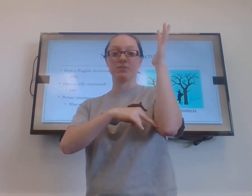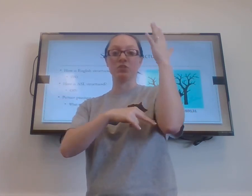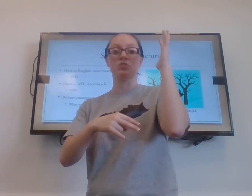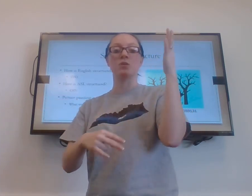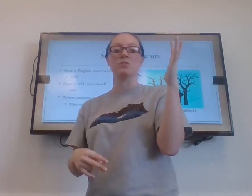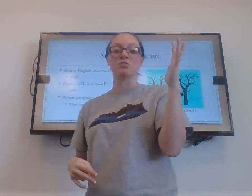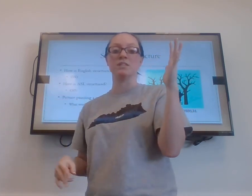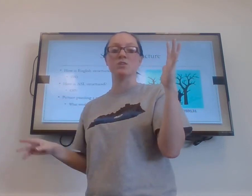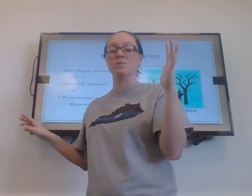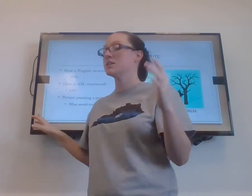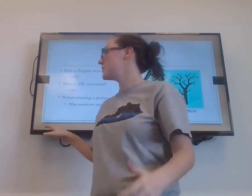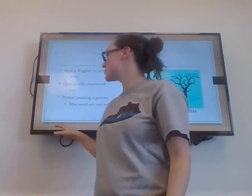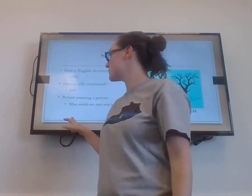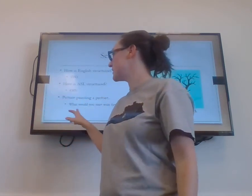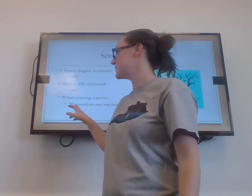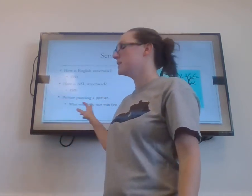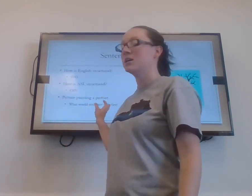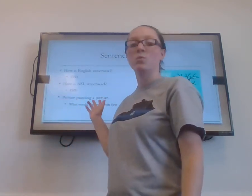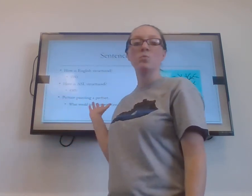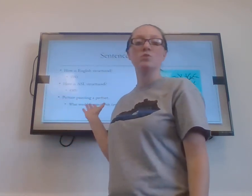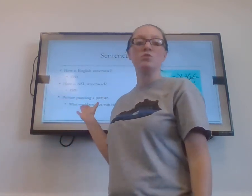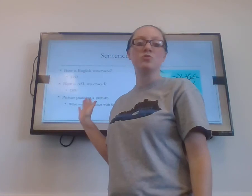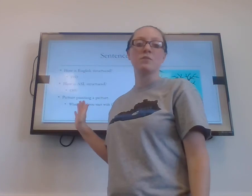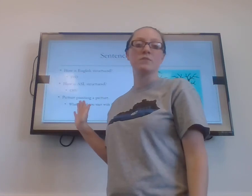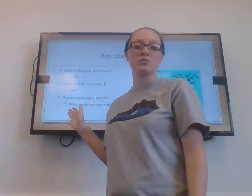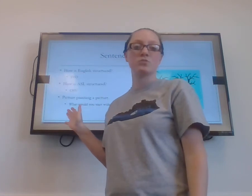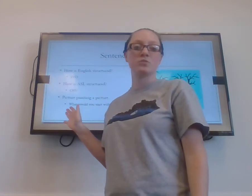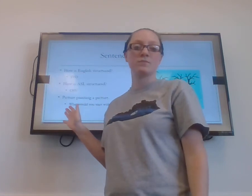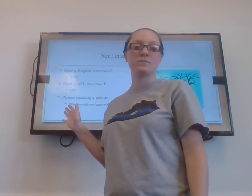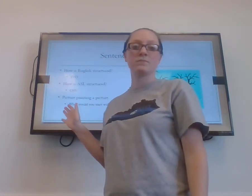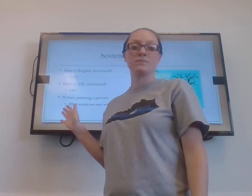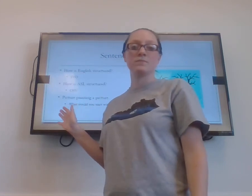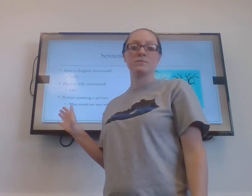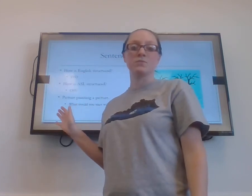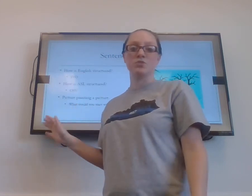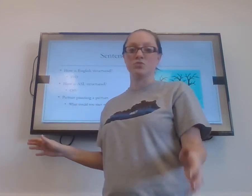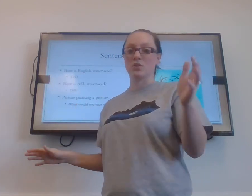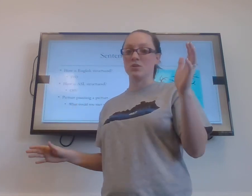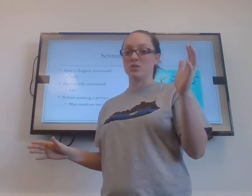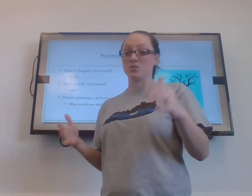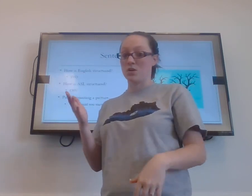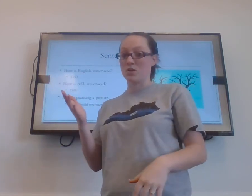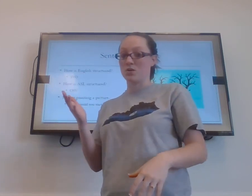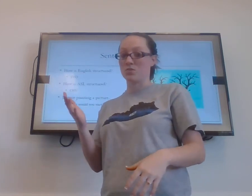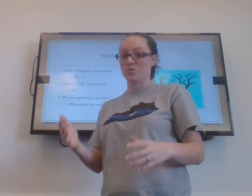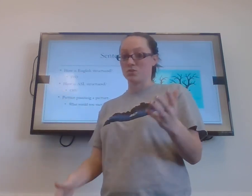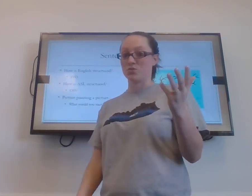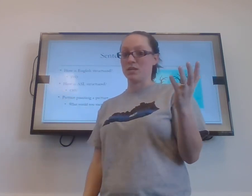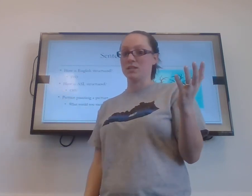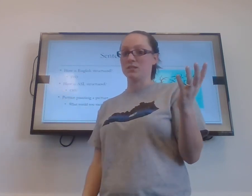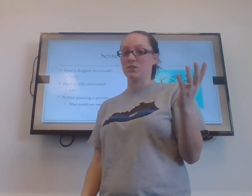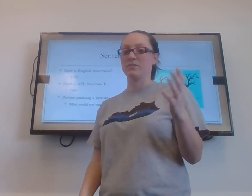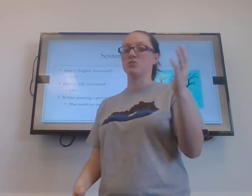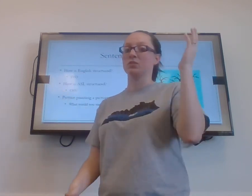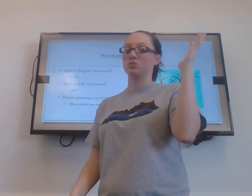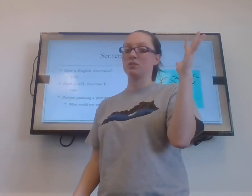you start with a tree. It's almost like picture painting. What would you draw first? Would you draw the dog or the tree? You have to draw the tree